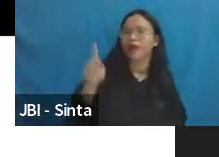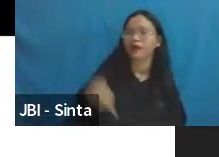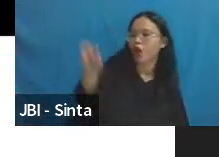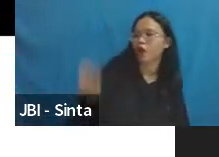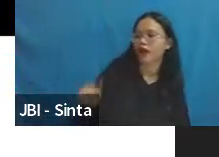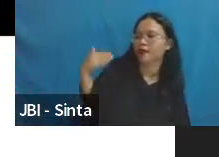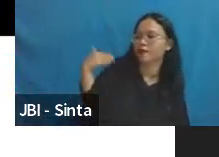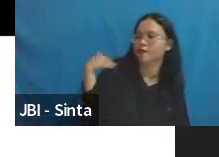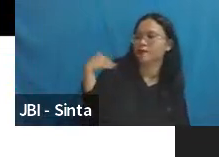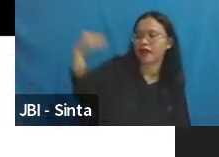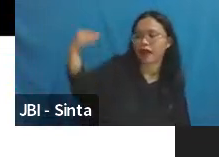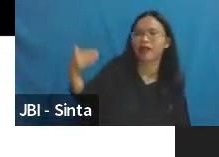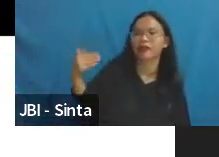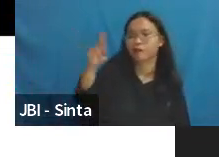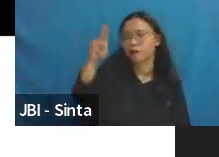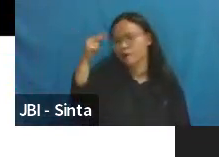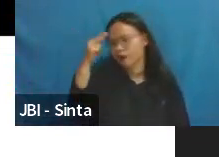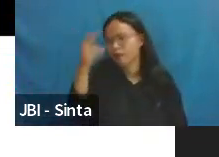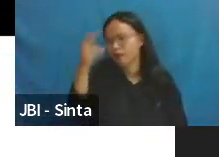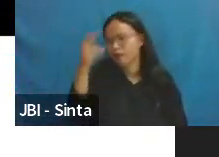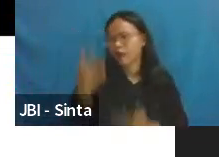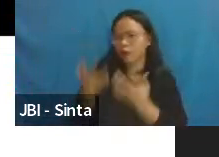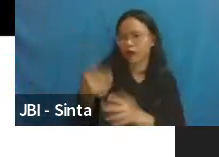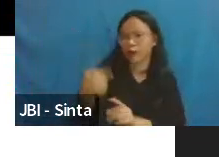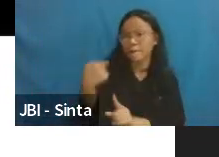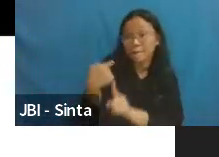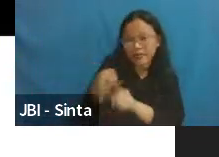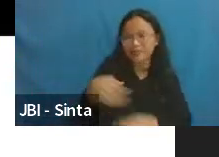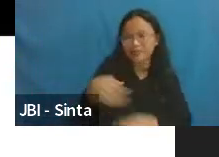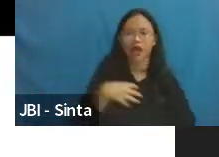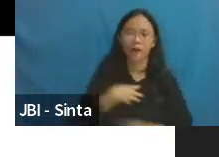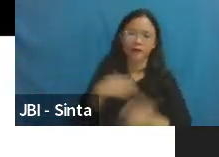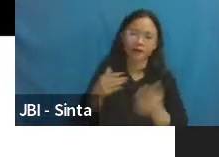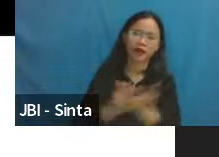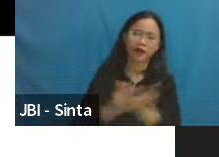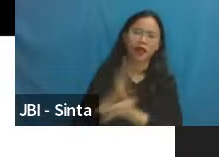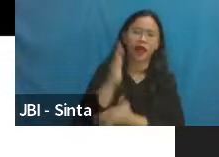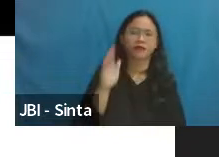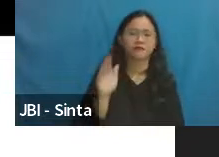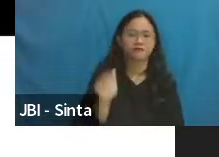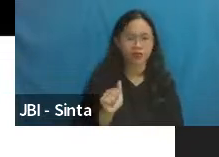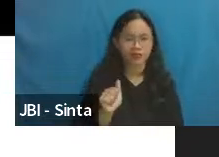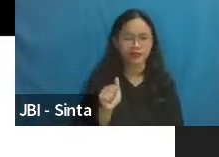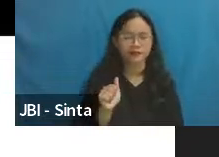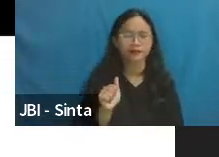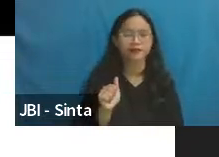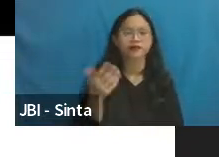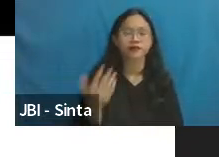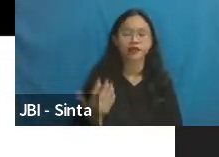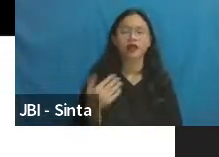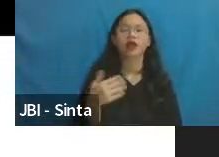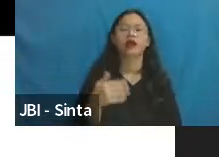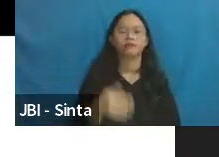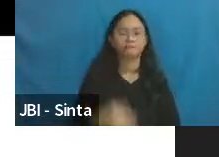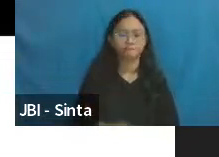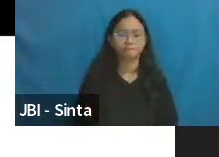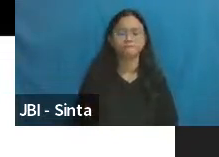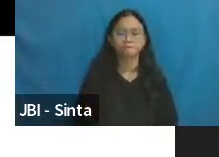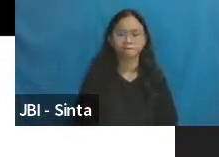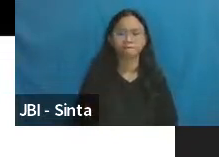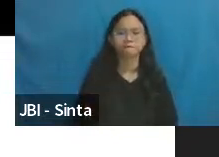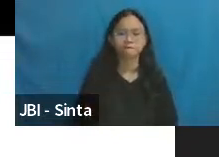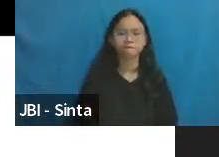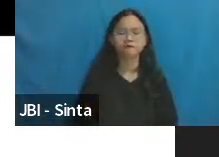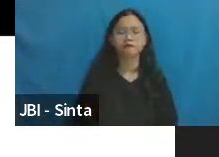rights take place. So we would like, so in terms of the judicial system, in terms of accountability for victims,